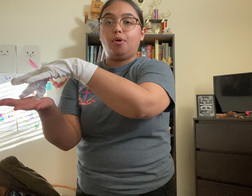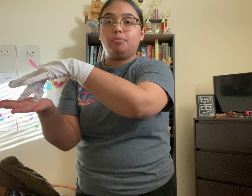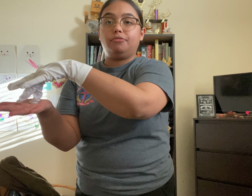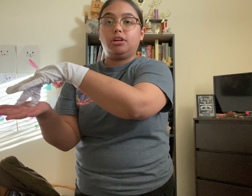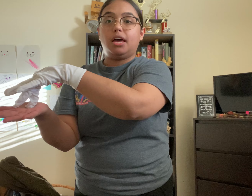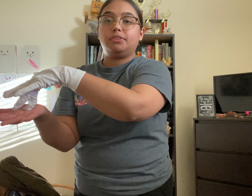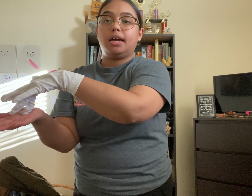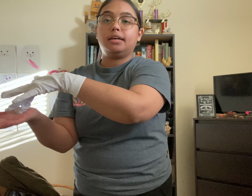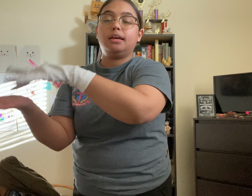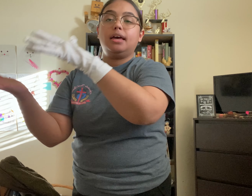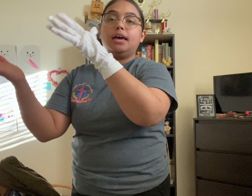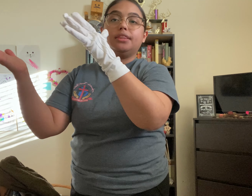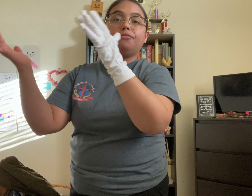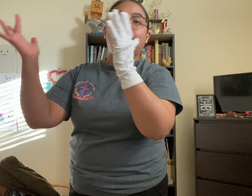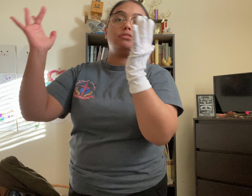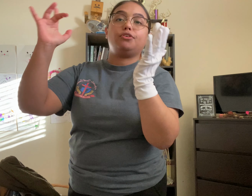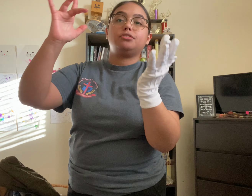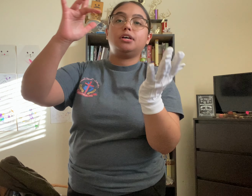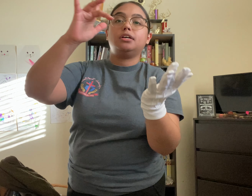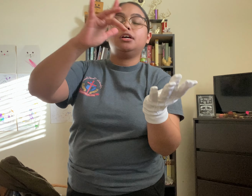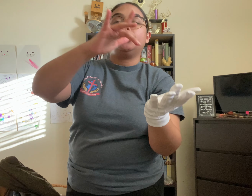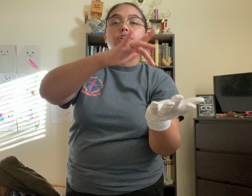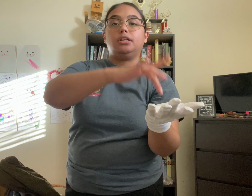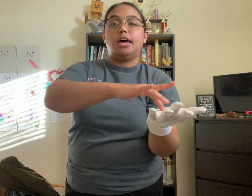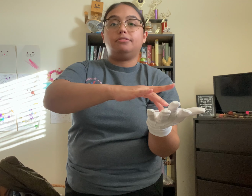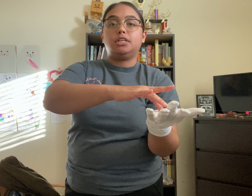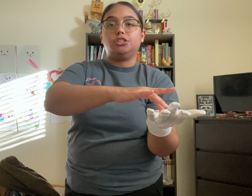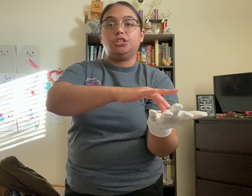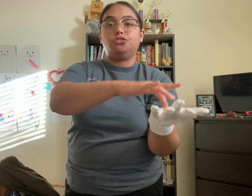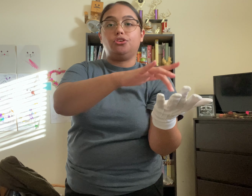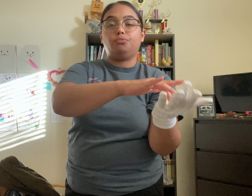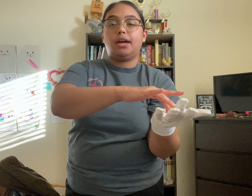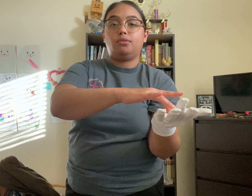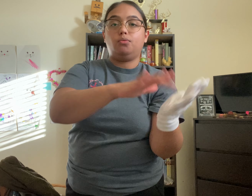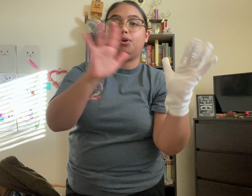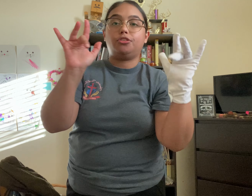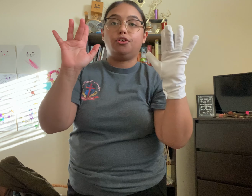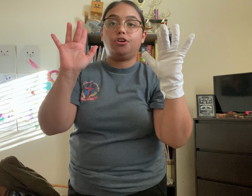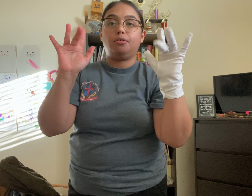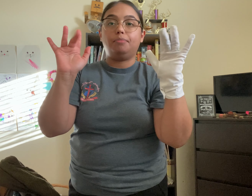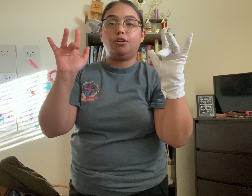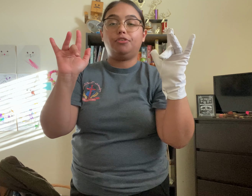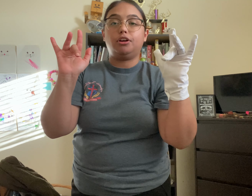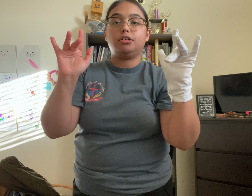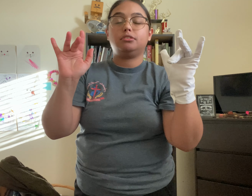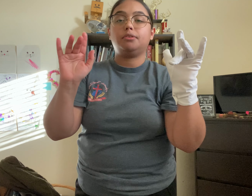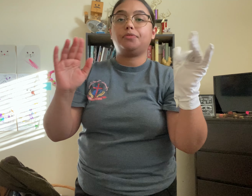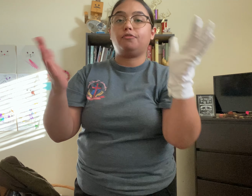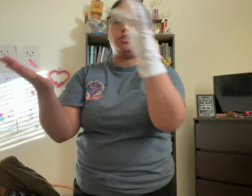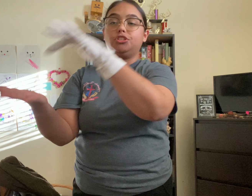of your left hand, and then vice versa. Your left touches your right with your middle fingers for